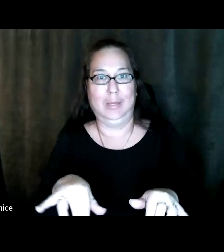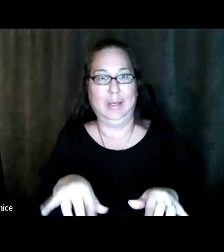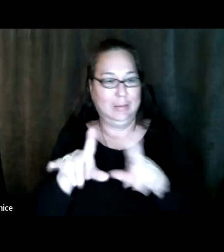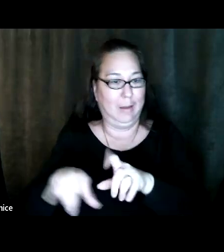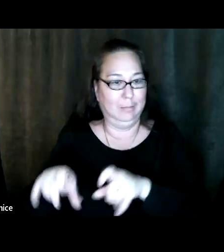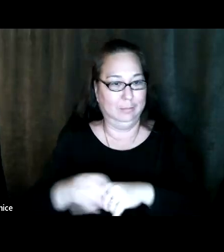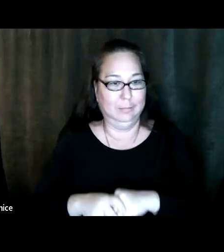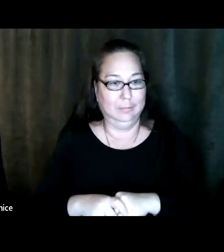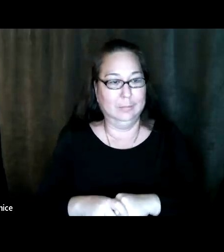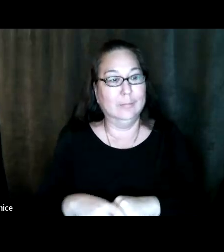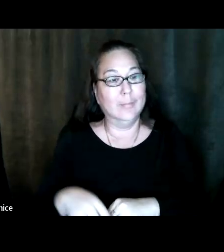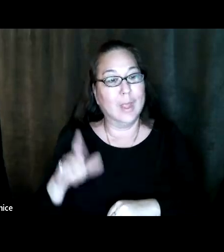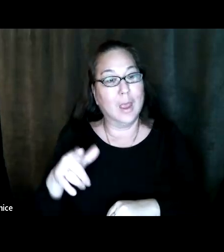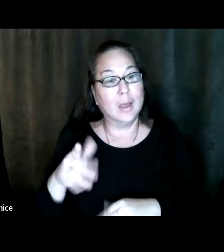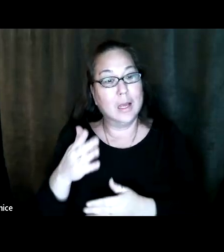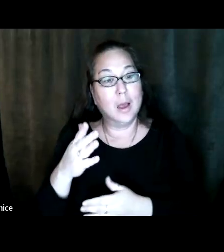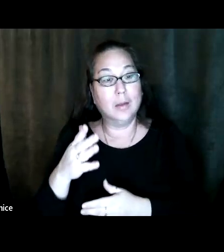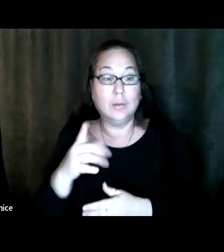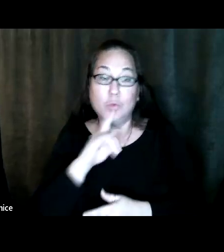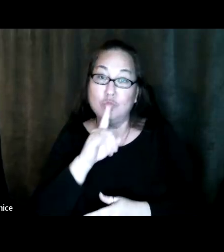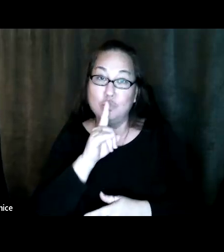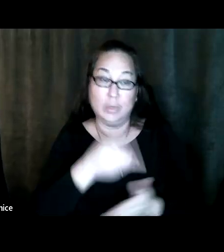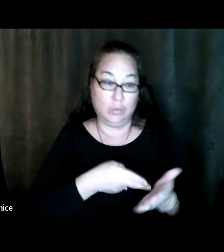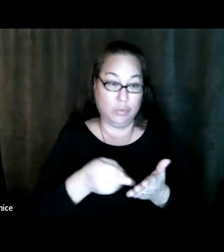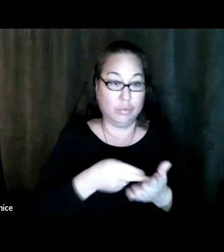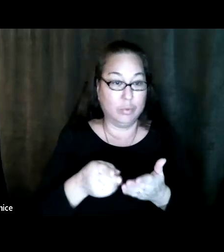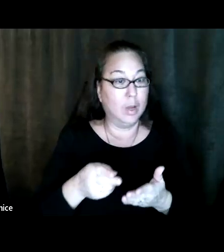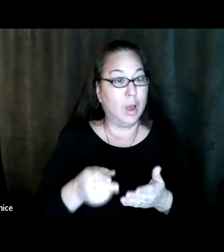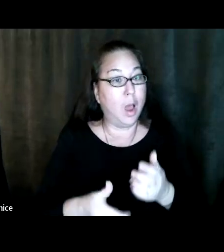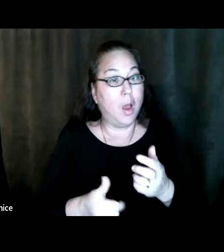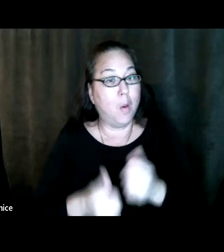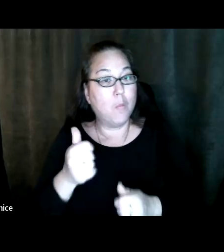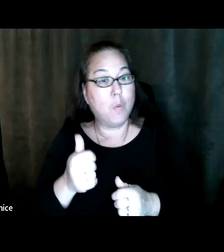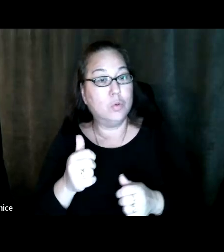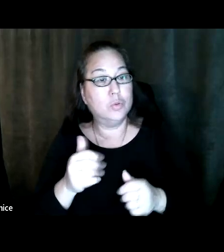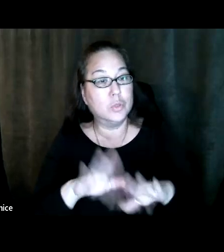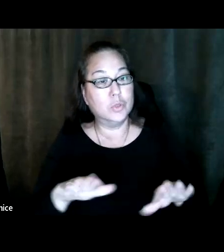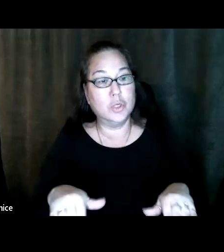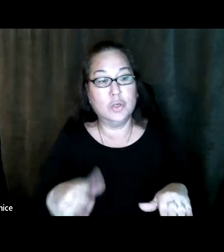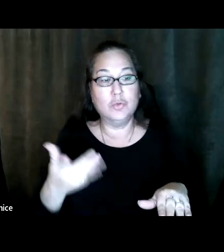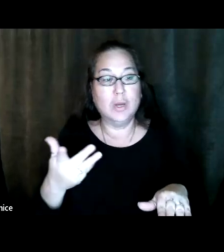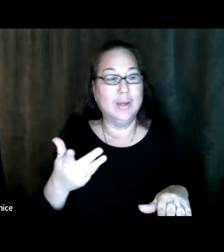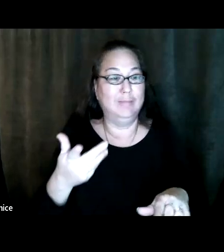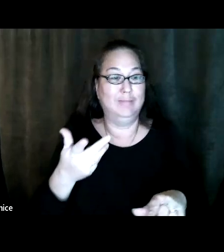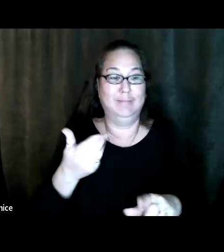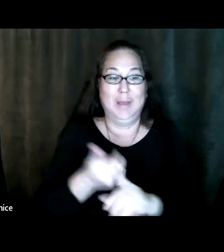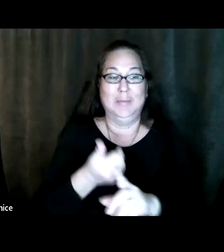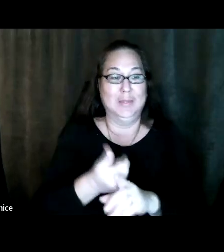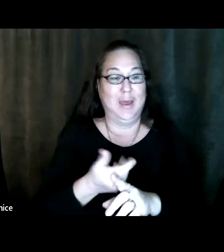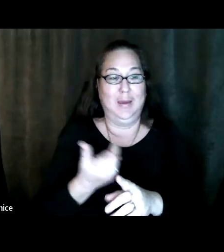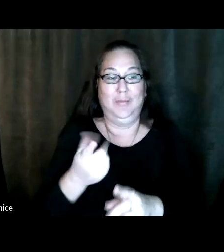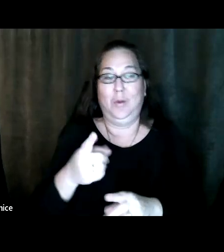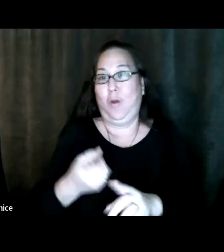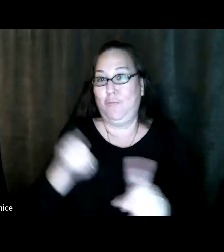more opportunities, both inside and outside of school, than most of the children who live and go to school in Boston doesn't